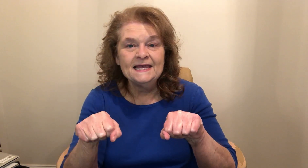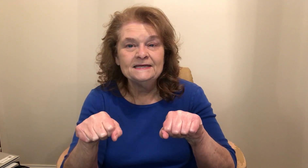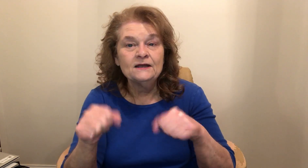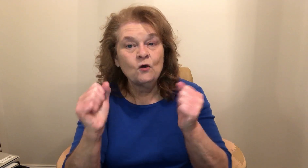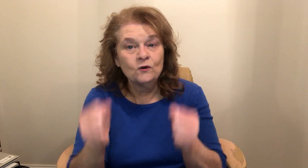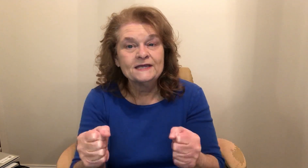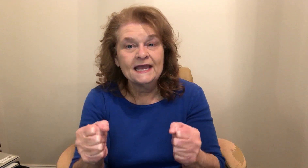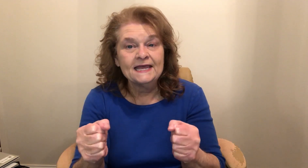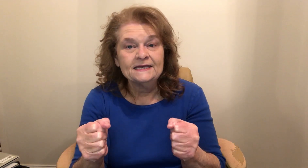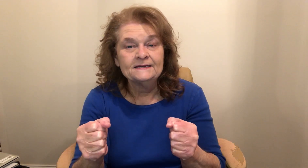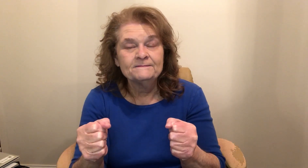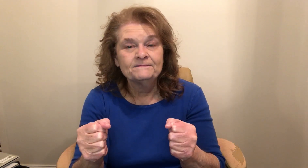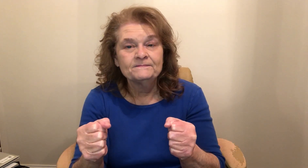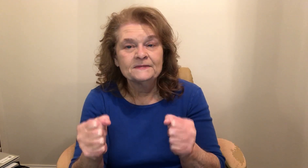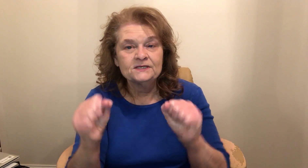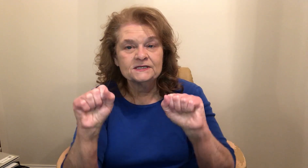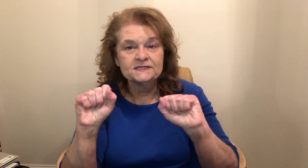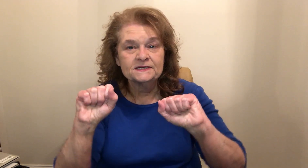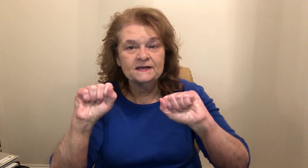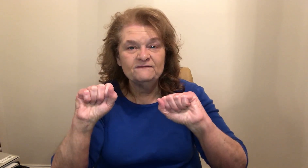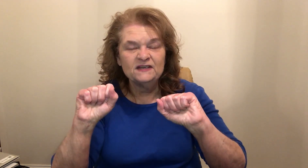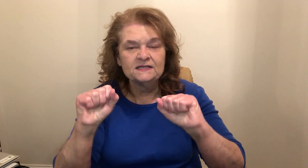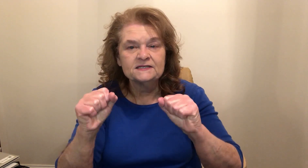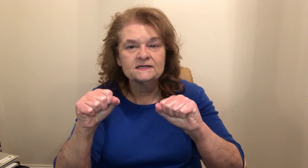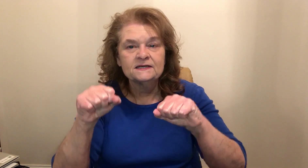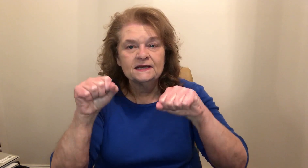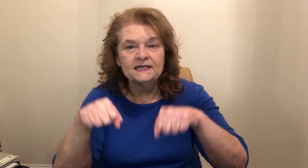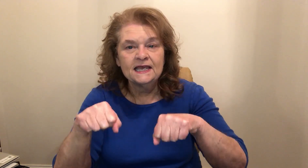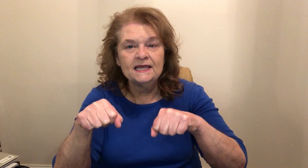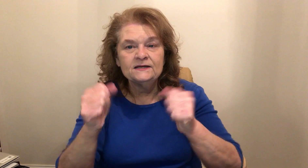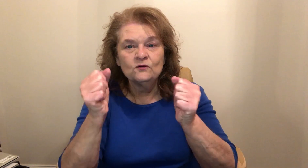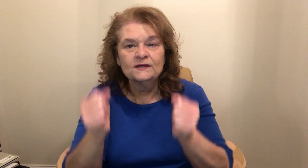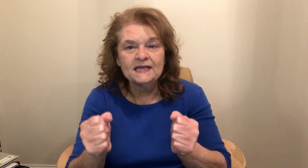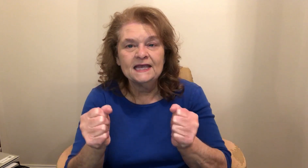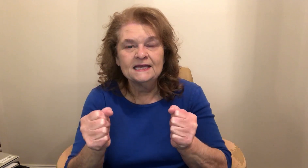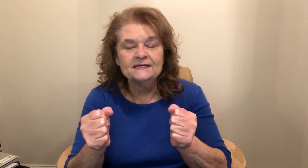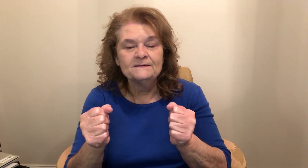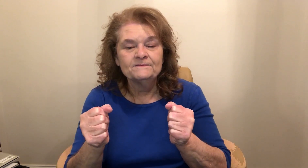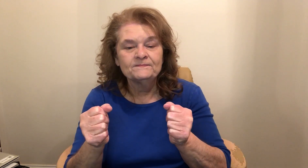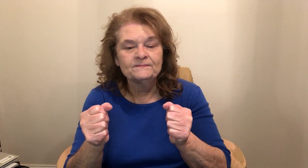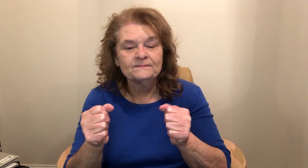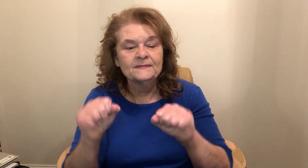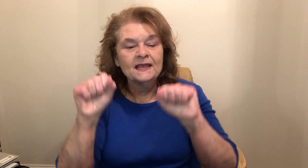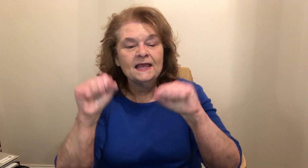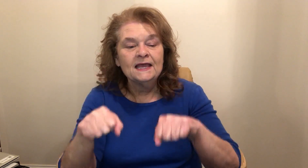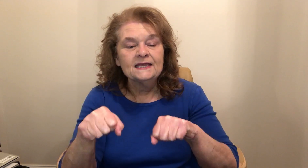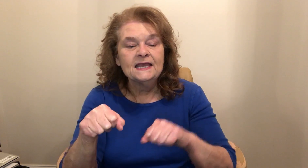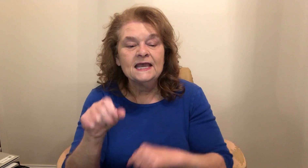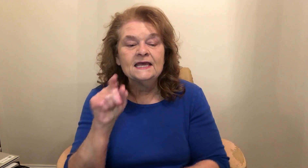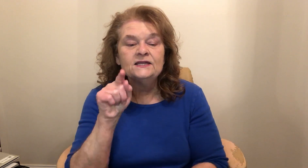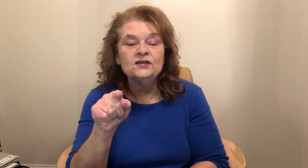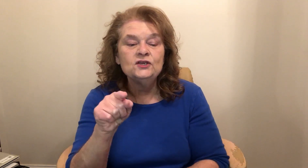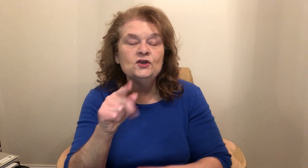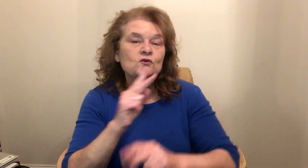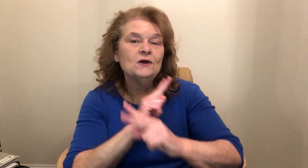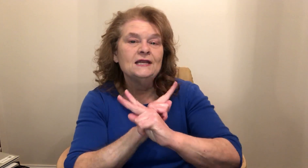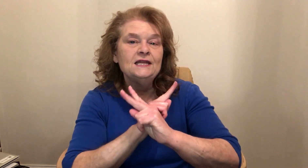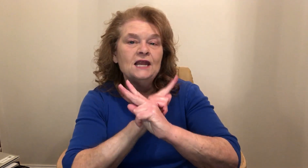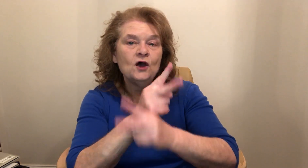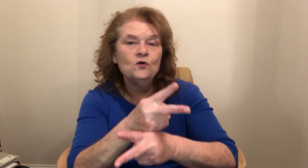Can or can, just fist. Can or can. Can you